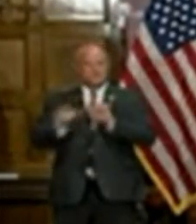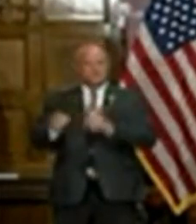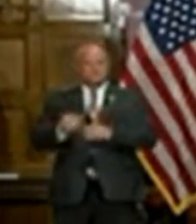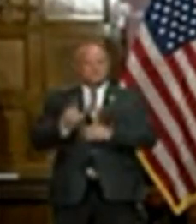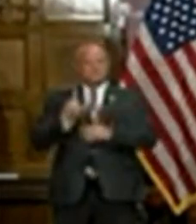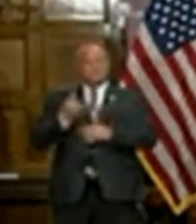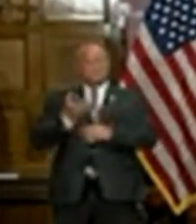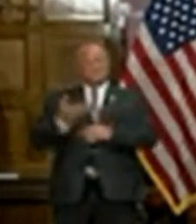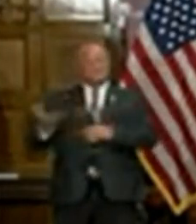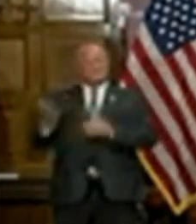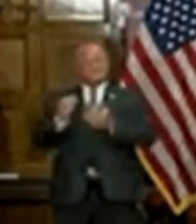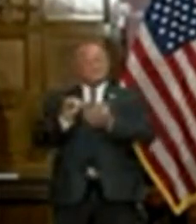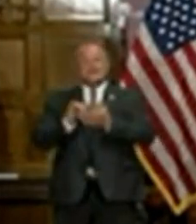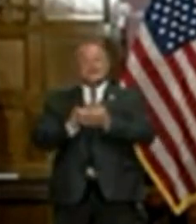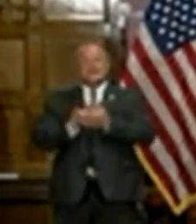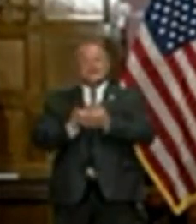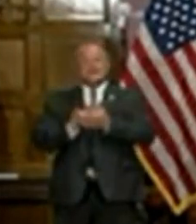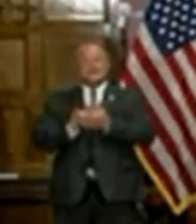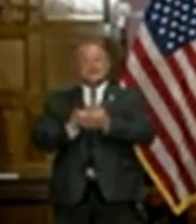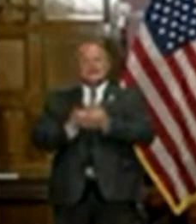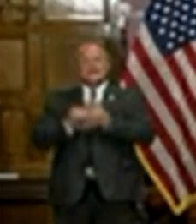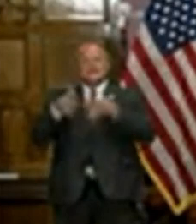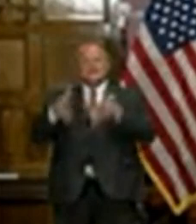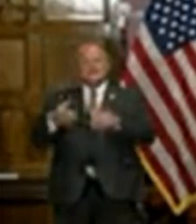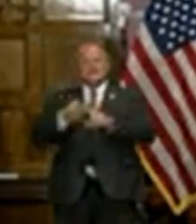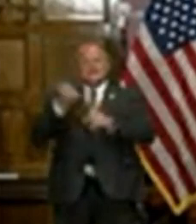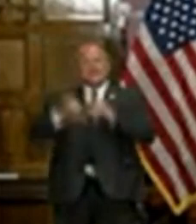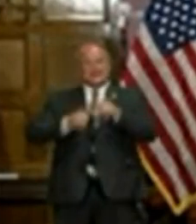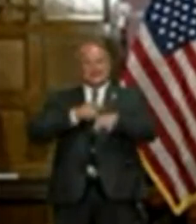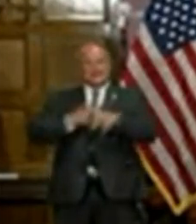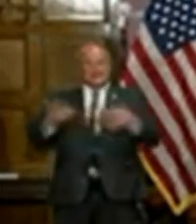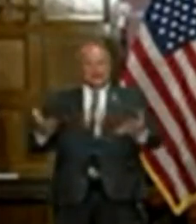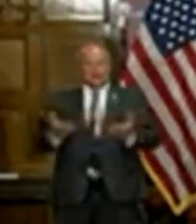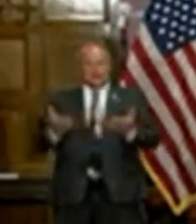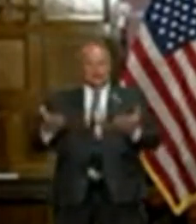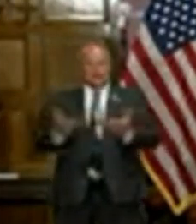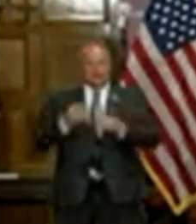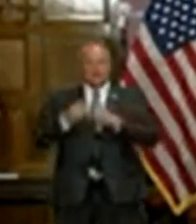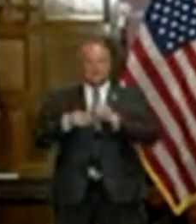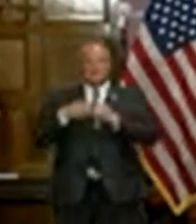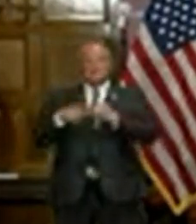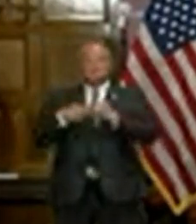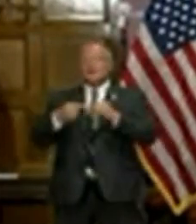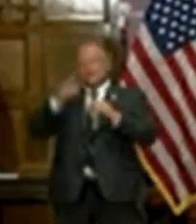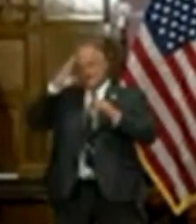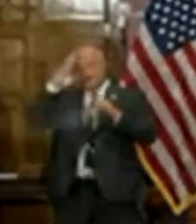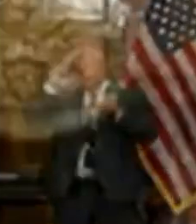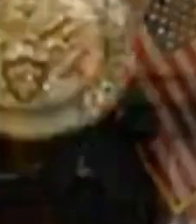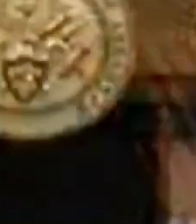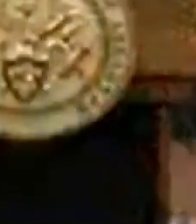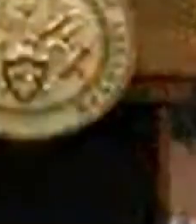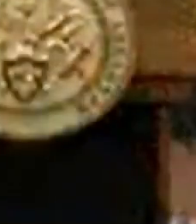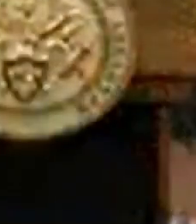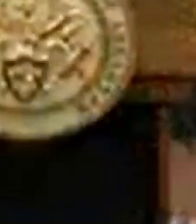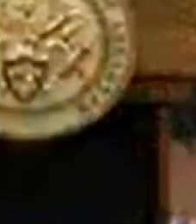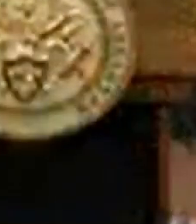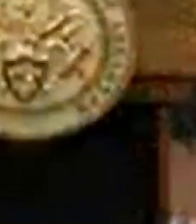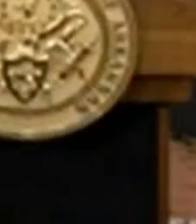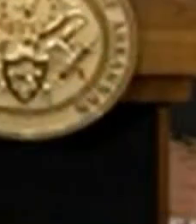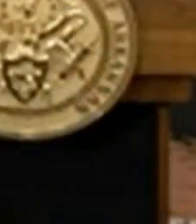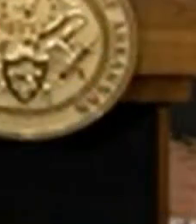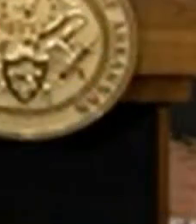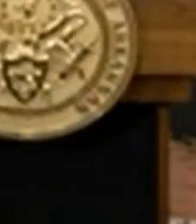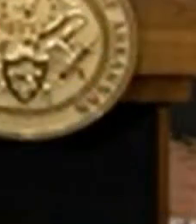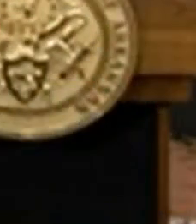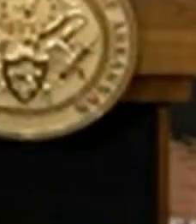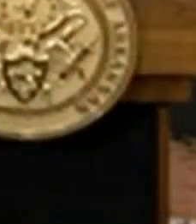point that a bit of a residual point from the last time I was here regarding the expectation for on-site learning. That